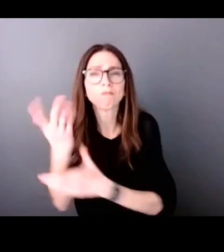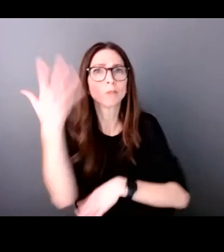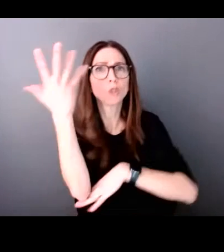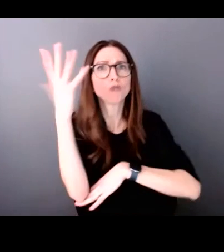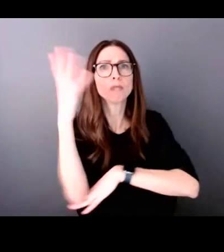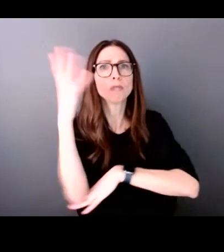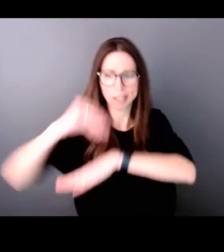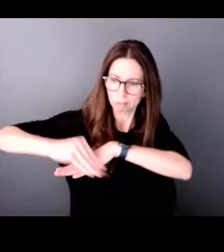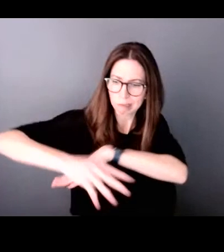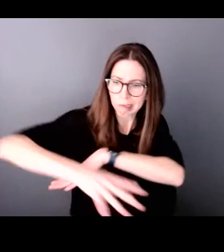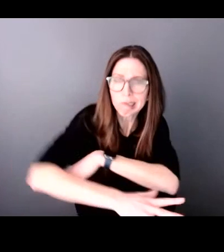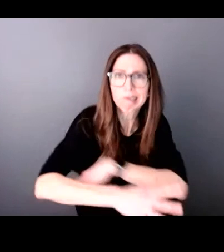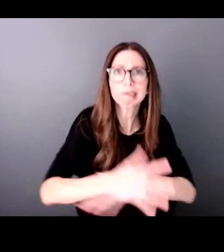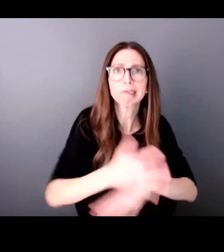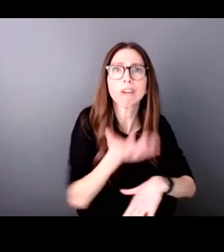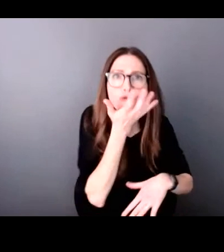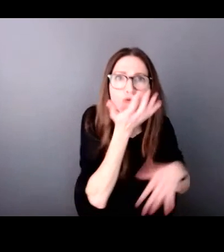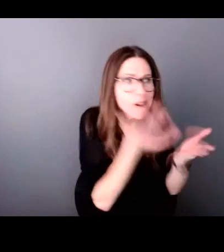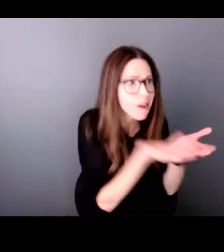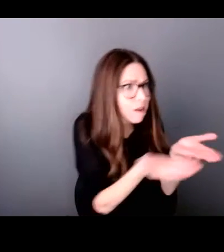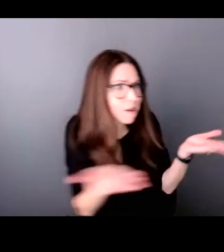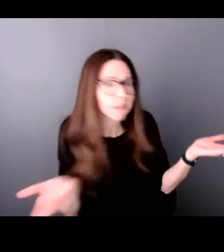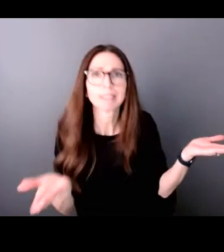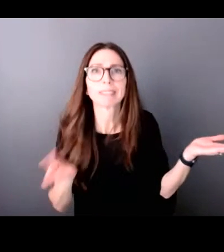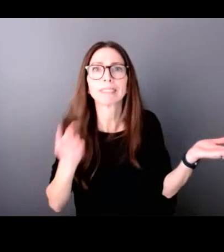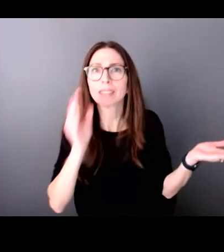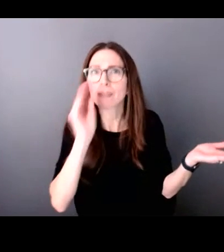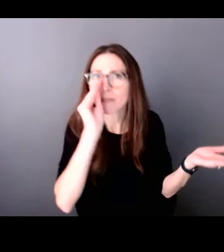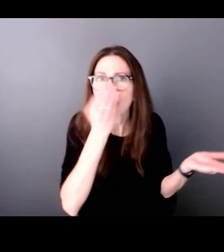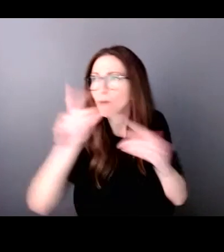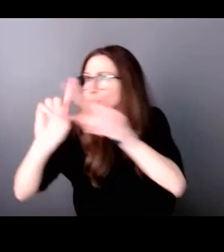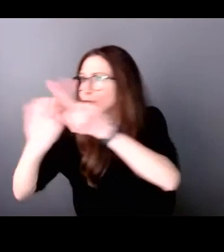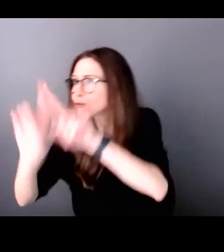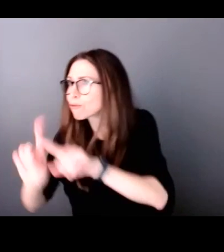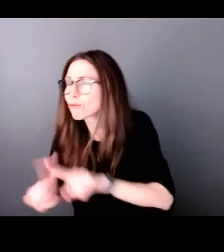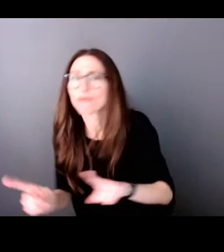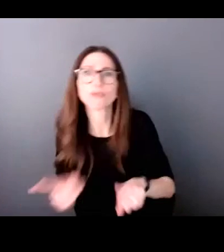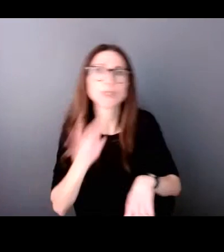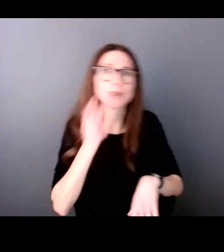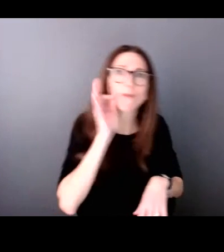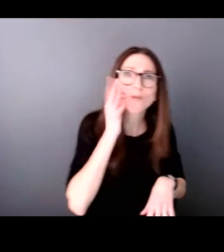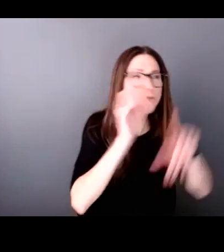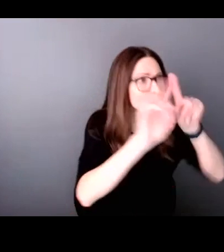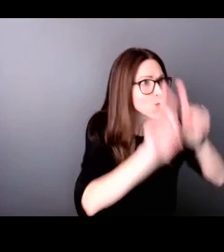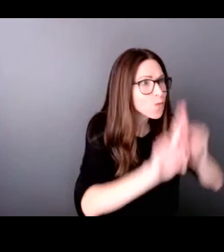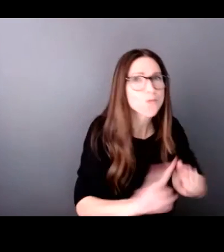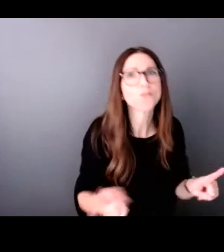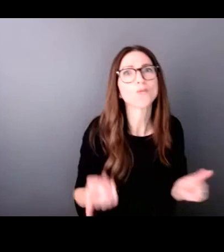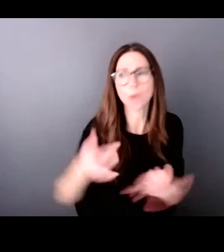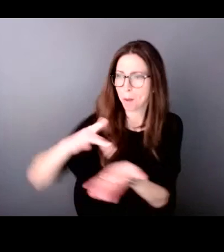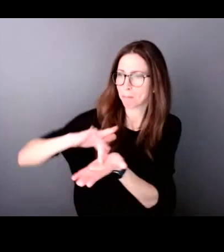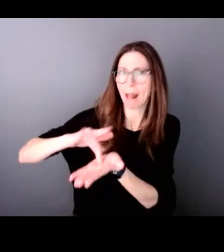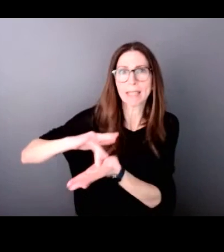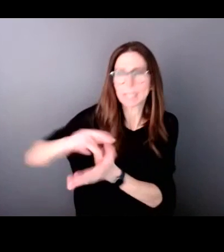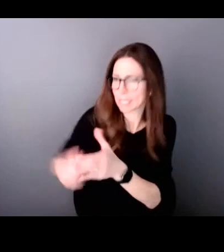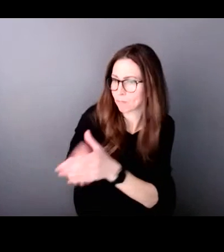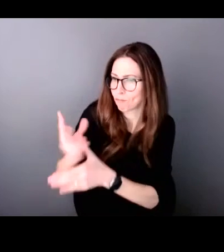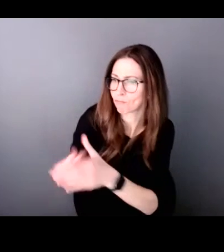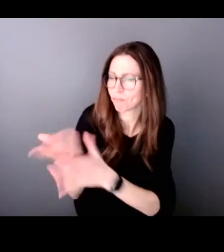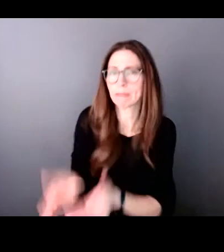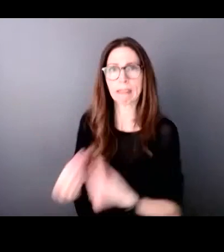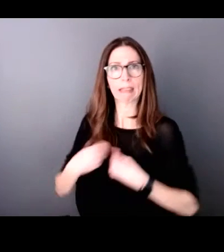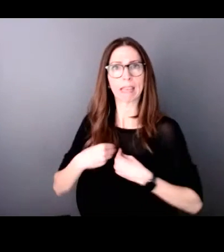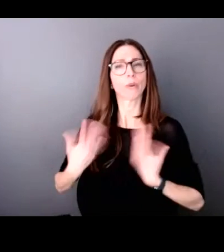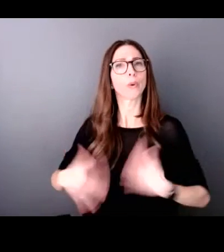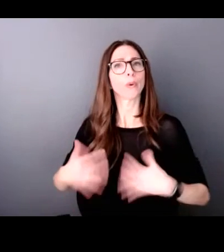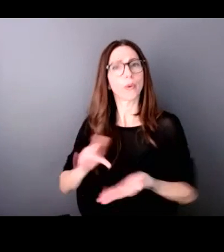the grasses, the flowers, the fruits and the berries that lead them, the medicines that still heal us when they're sick. And